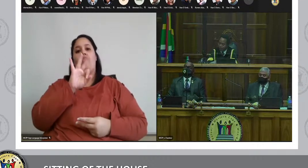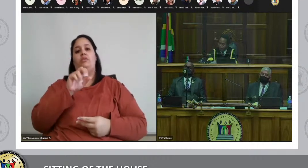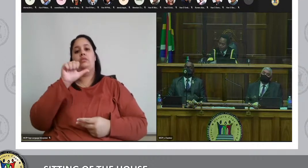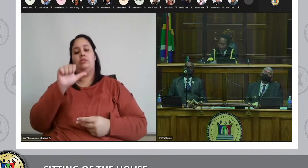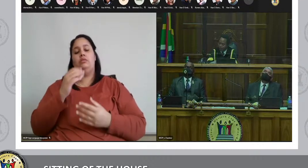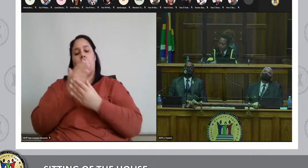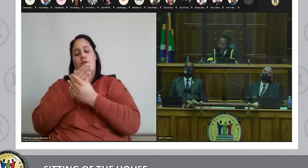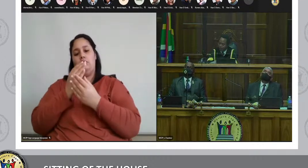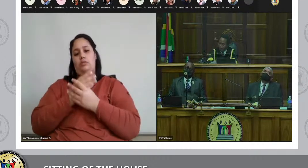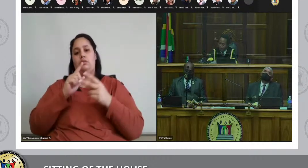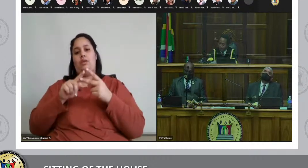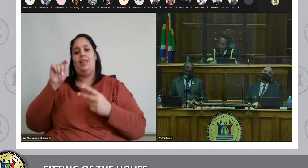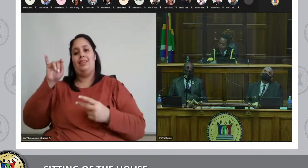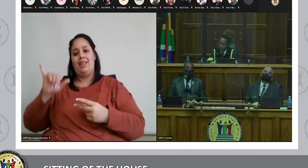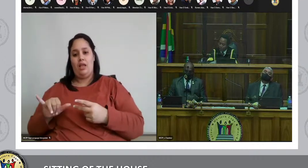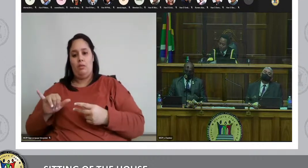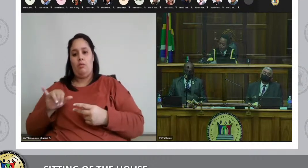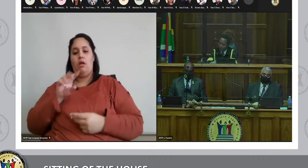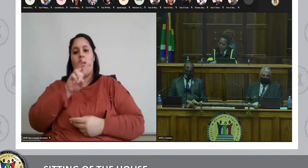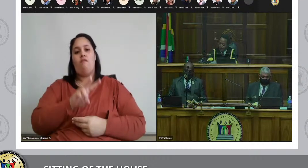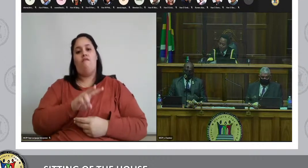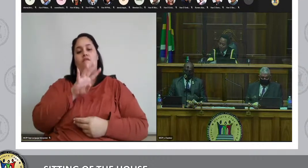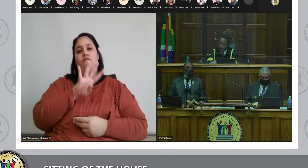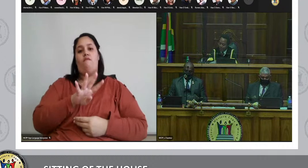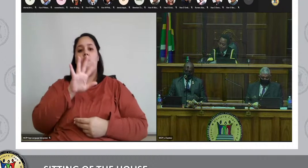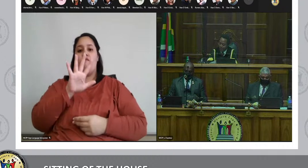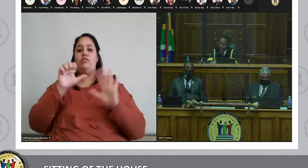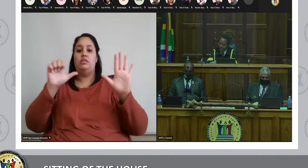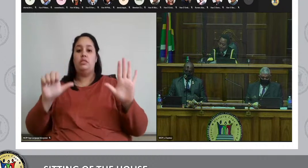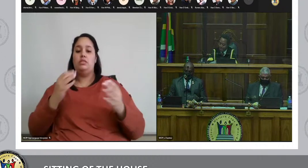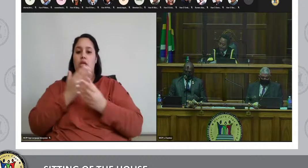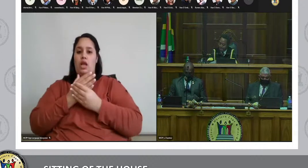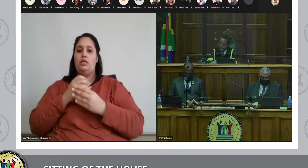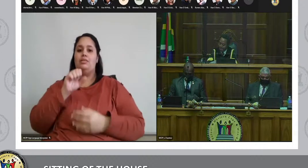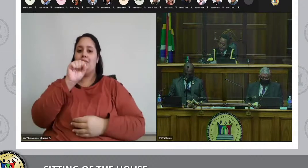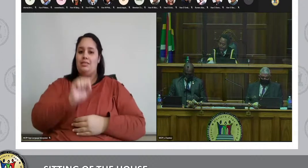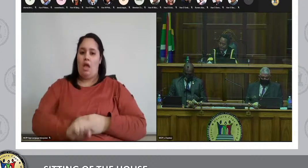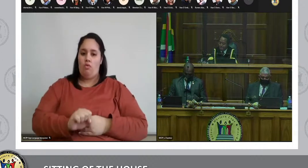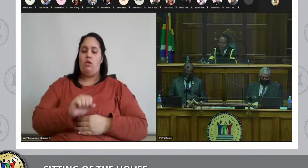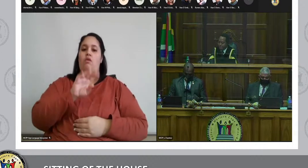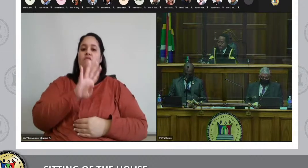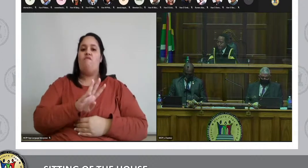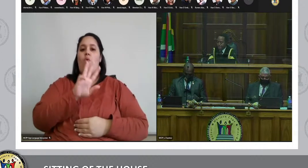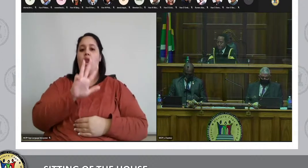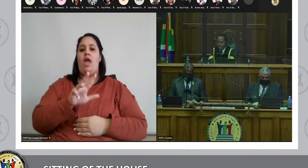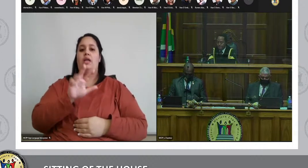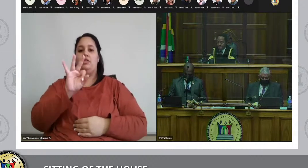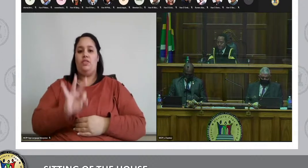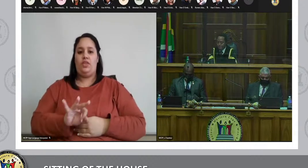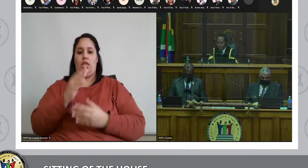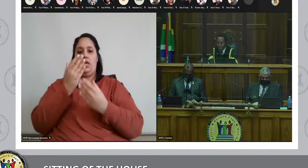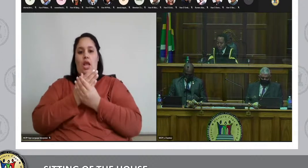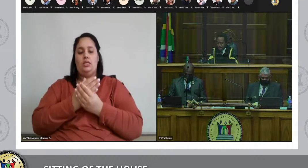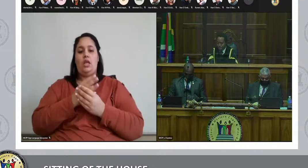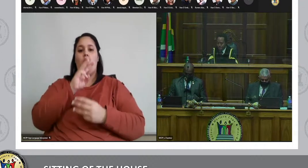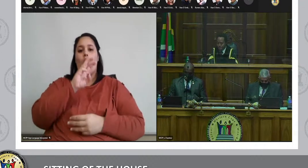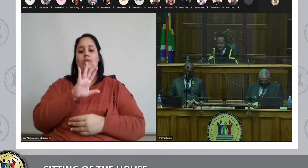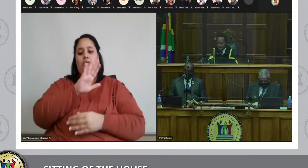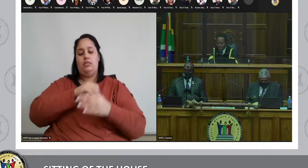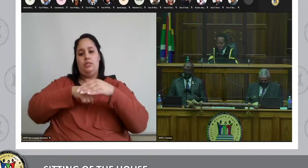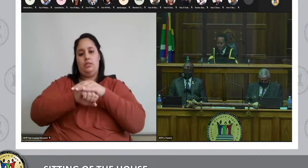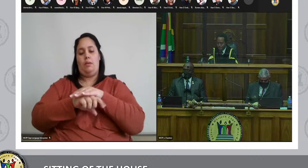436 cases, Tygerberg with 456, the Southern with 493, and the Western sub-district